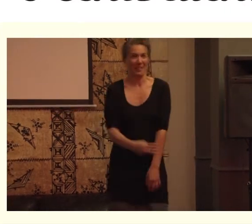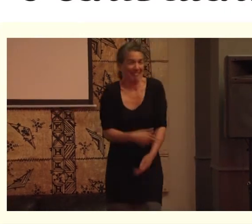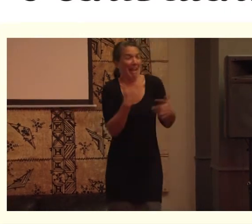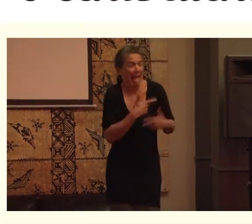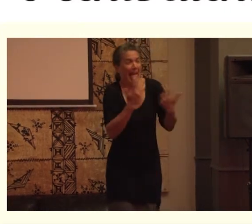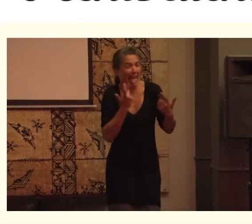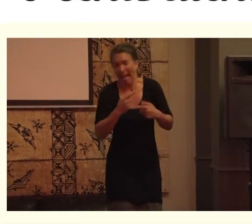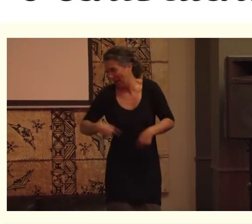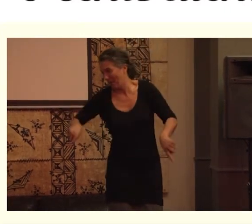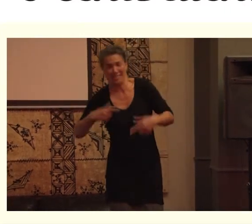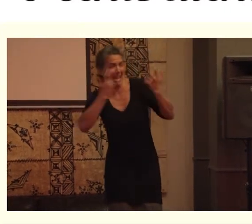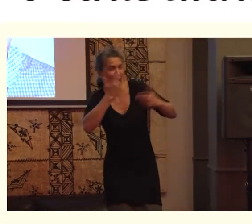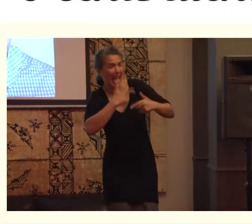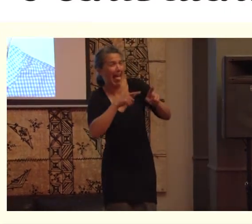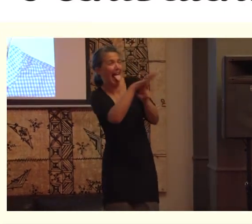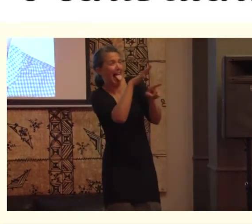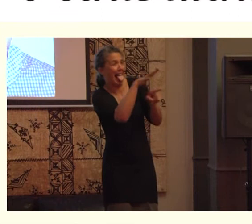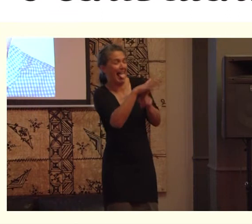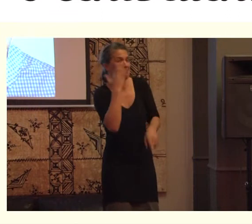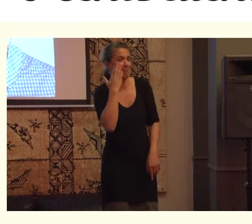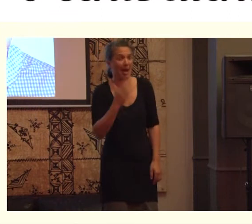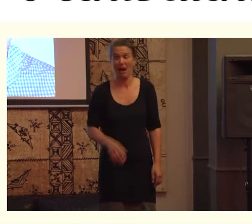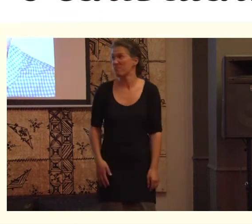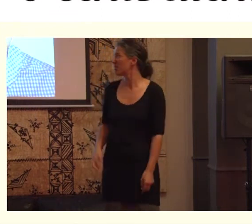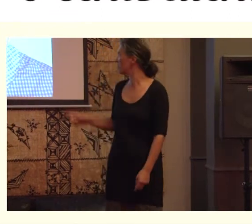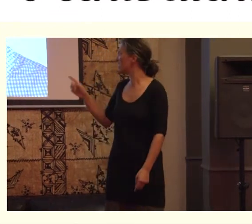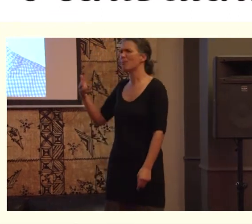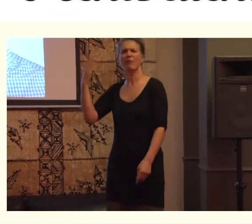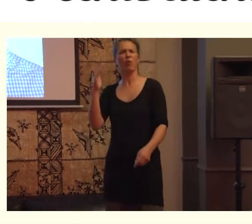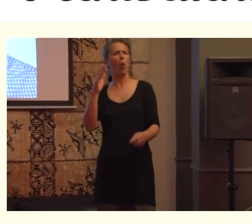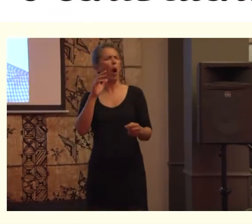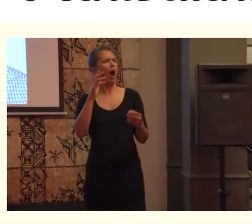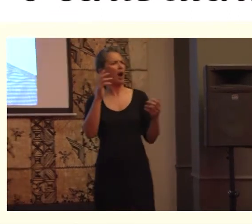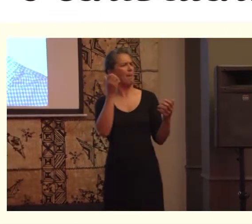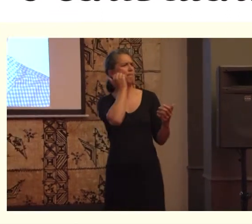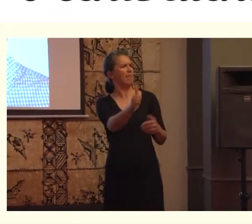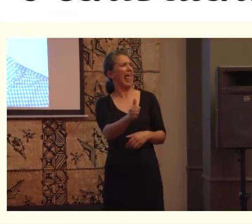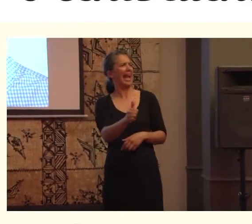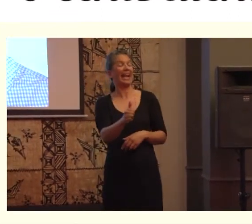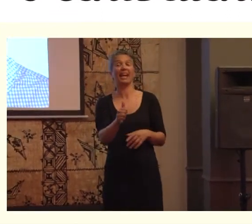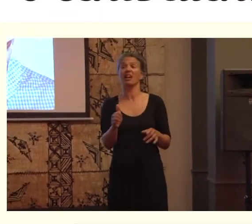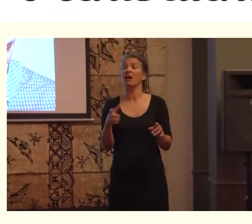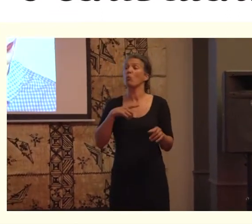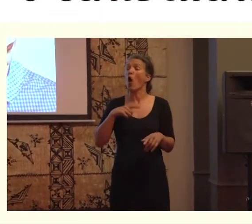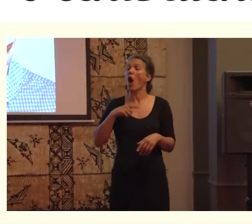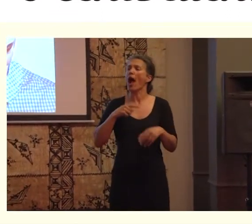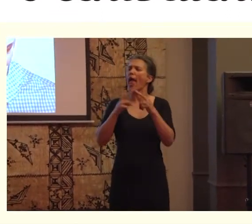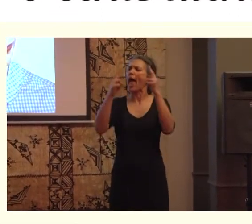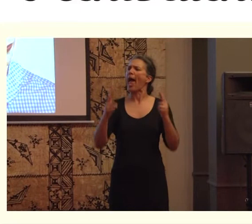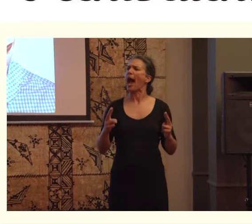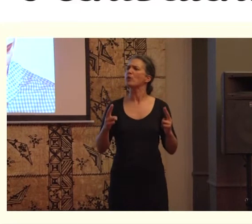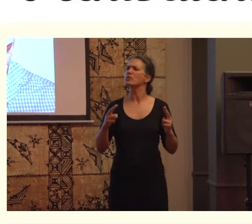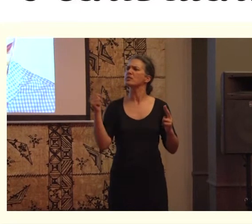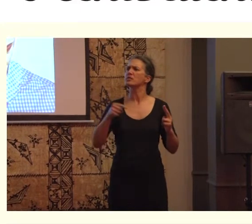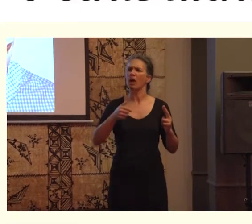as we're laughing in the corner. You'll notice this one's actually, it was blank. our doorbell at home actually works on like a